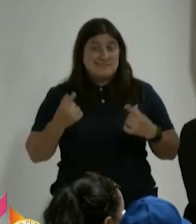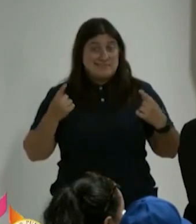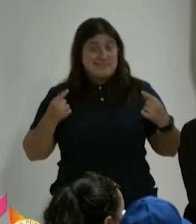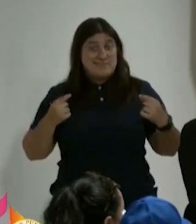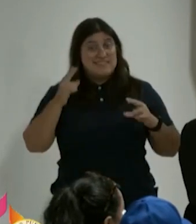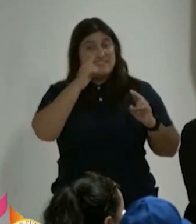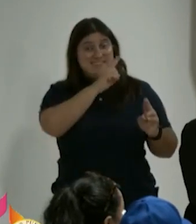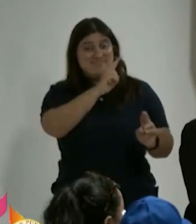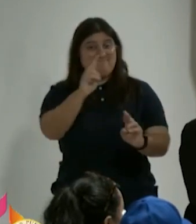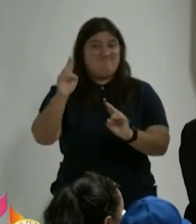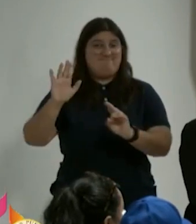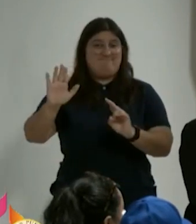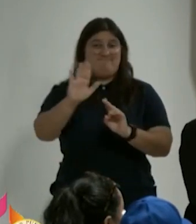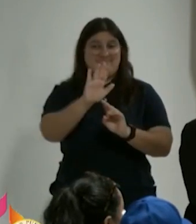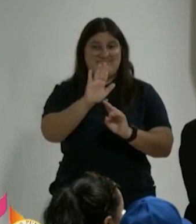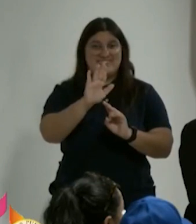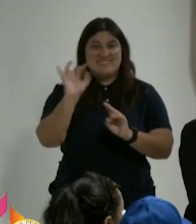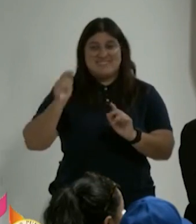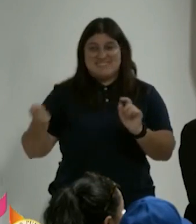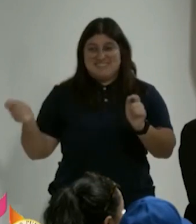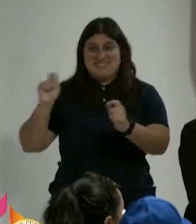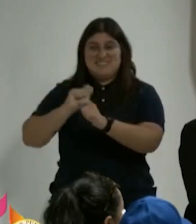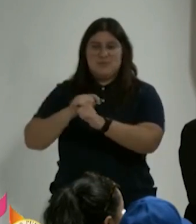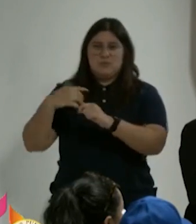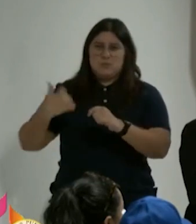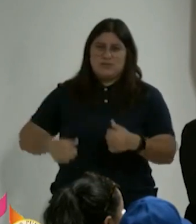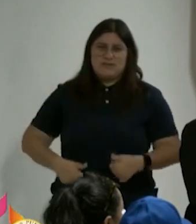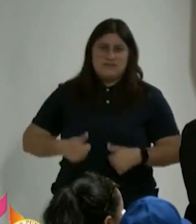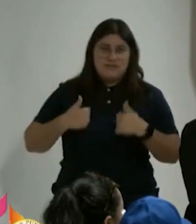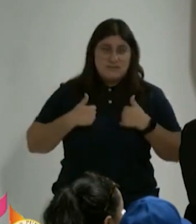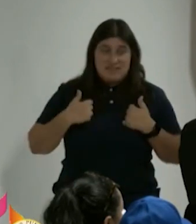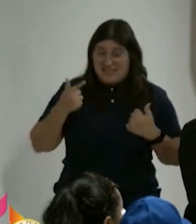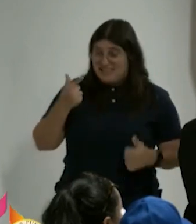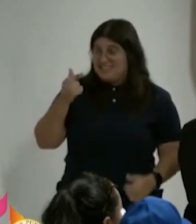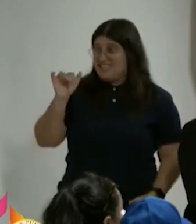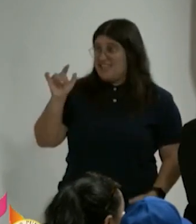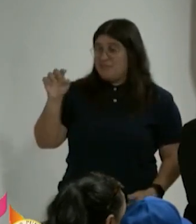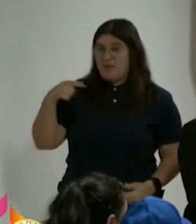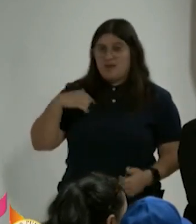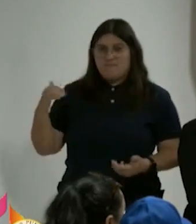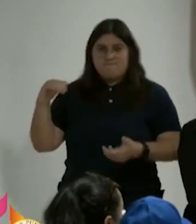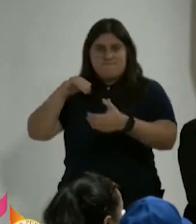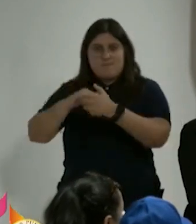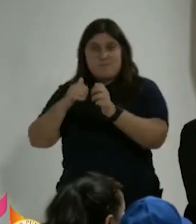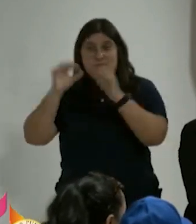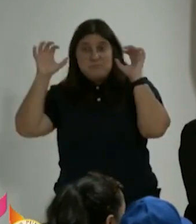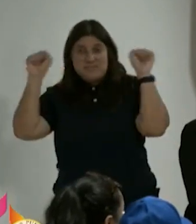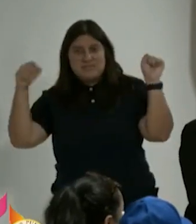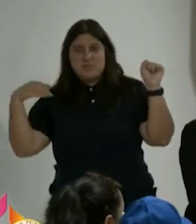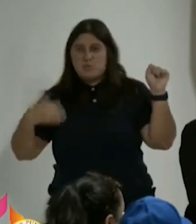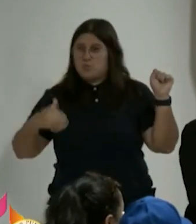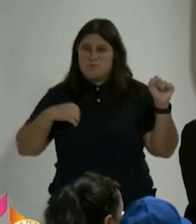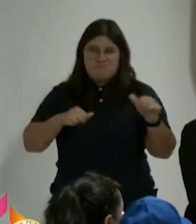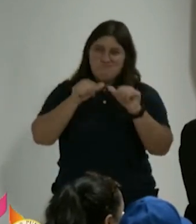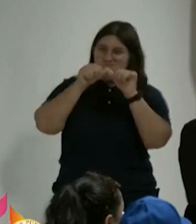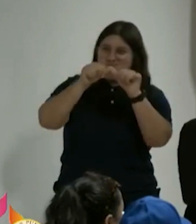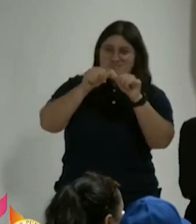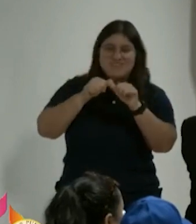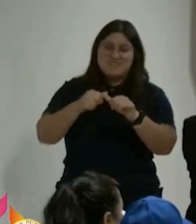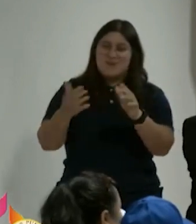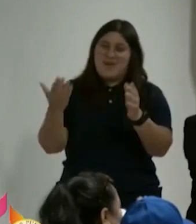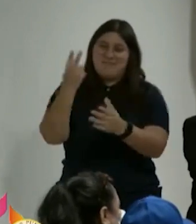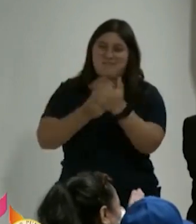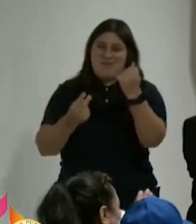honor of Bo has also changed the lives. So when you have Gillibrand and Biden teaming up together, there is no stopping them. Let's give them both a